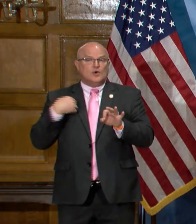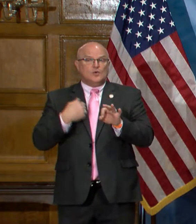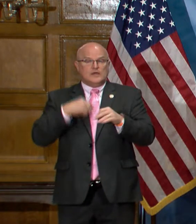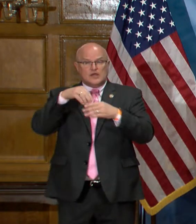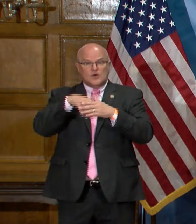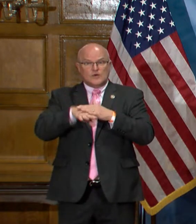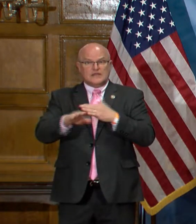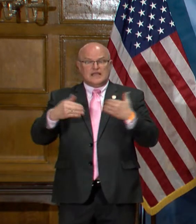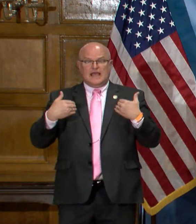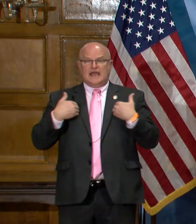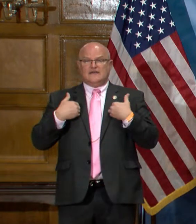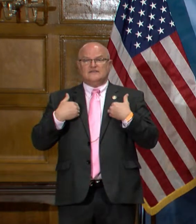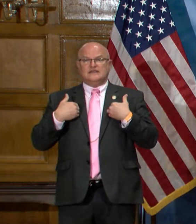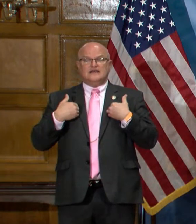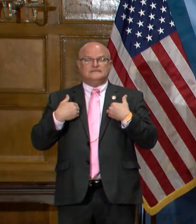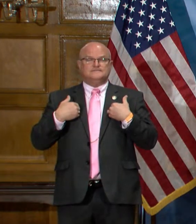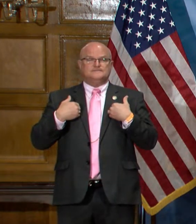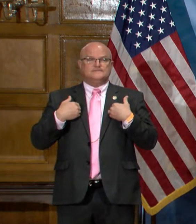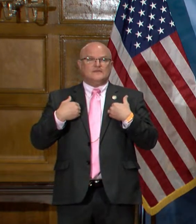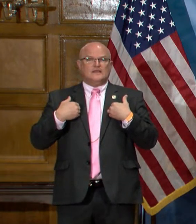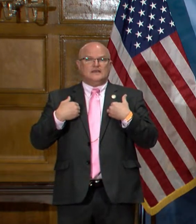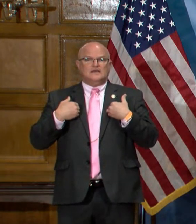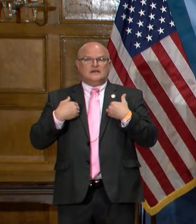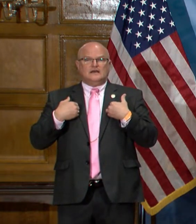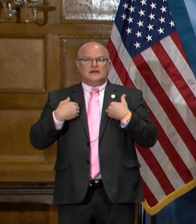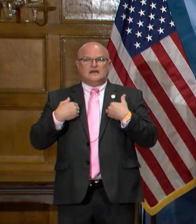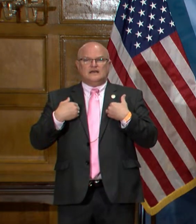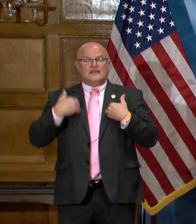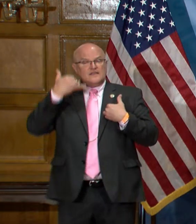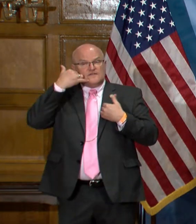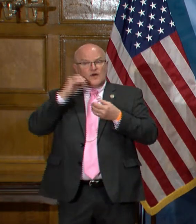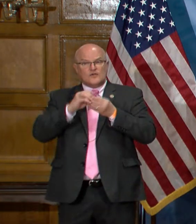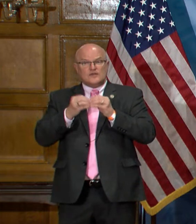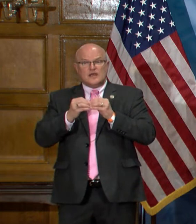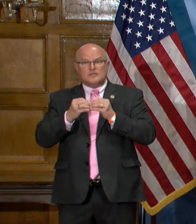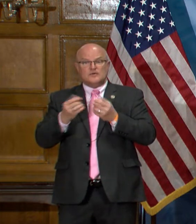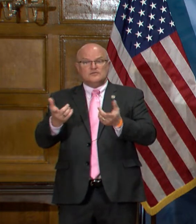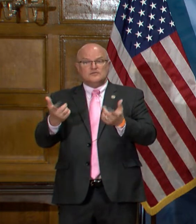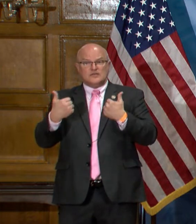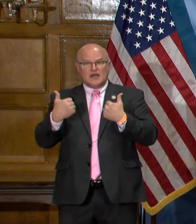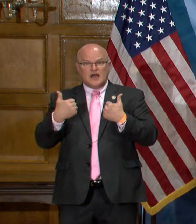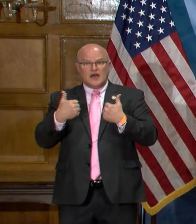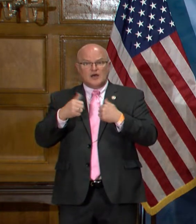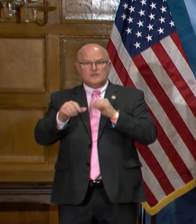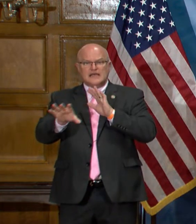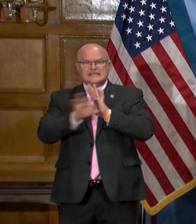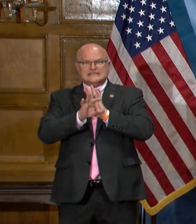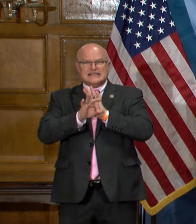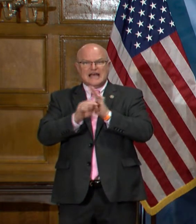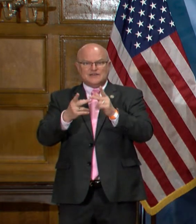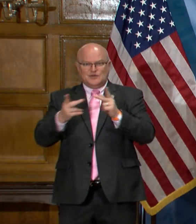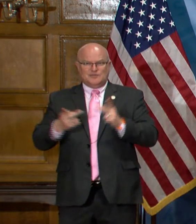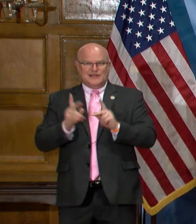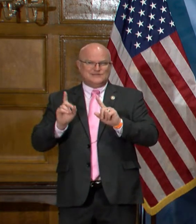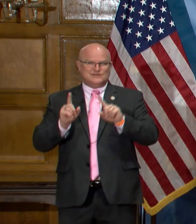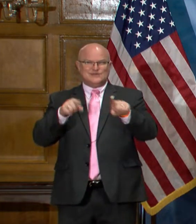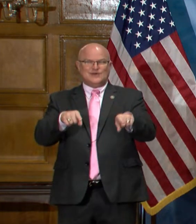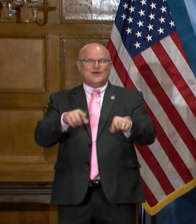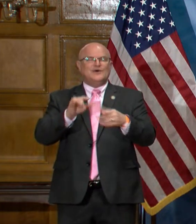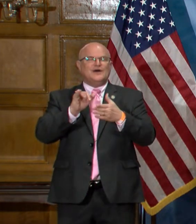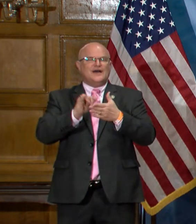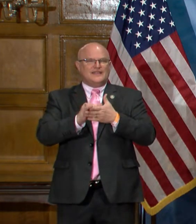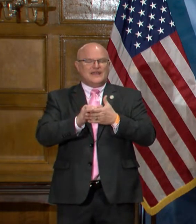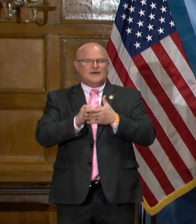go into having a toll-free number that you can come and they can assign you someplace, that